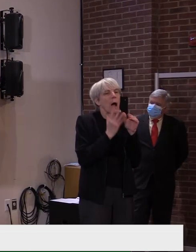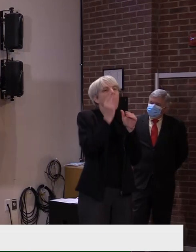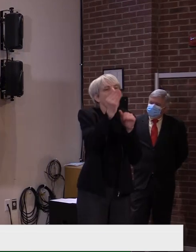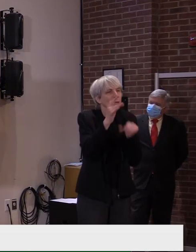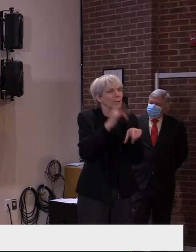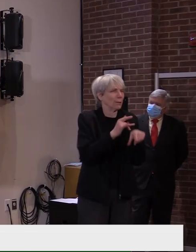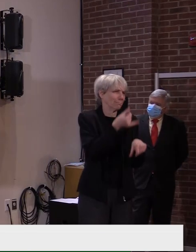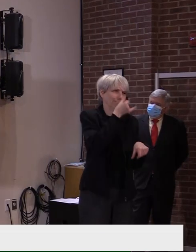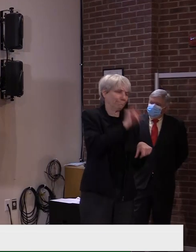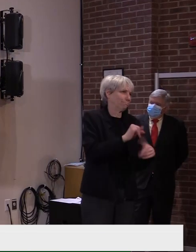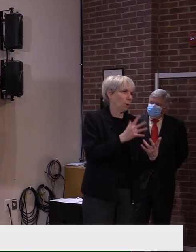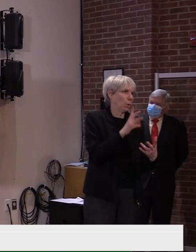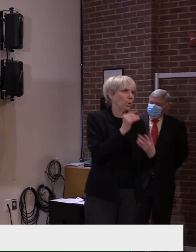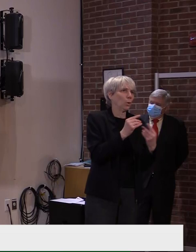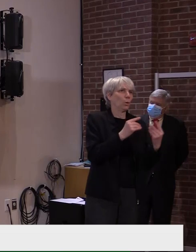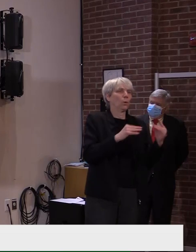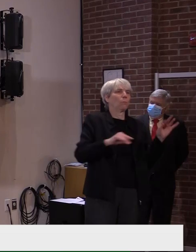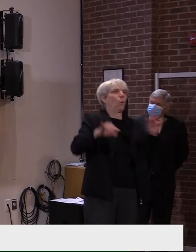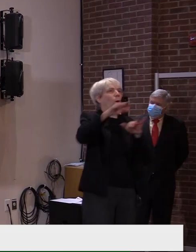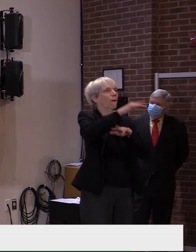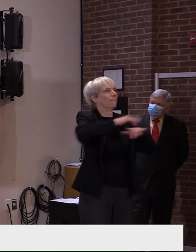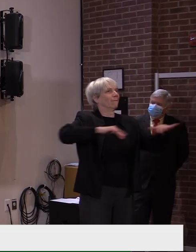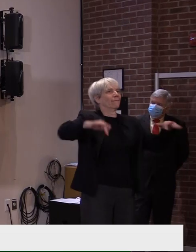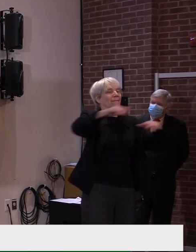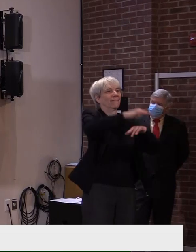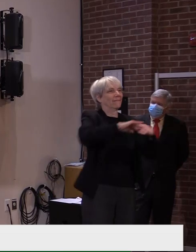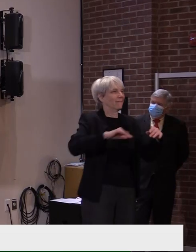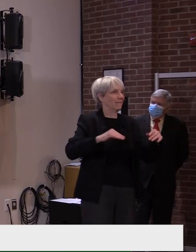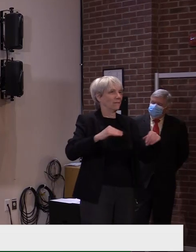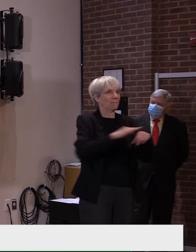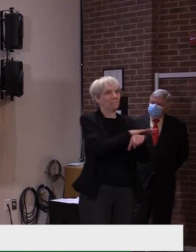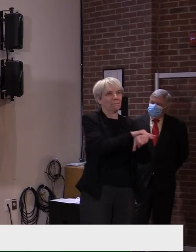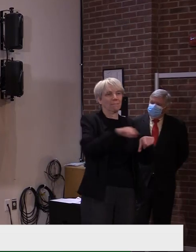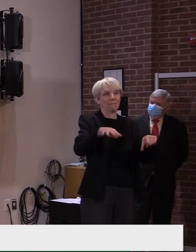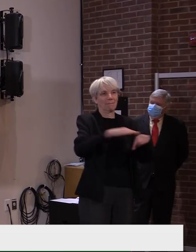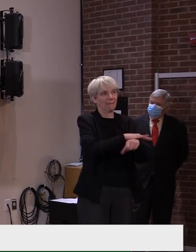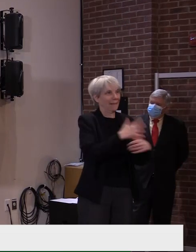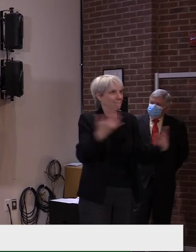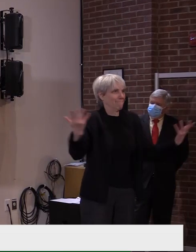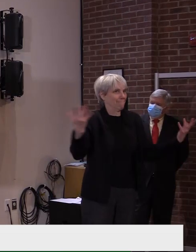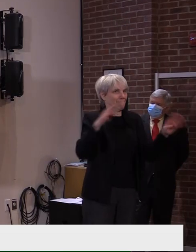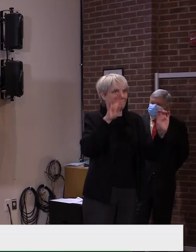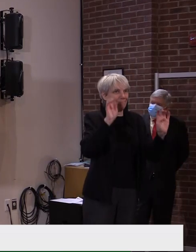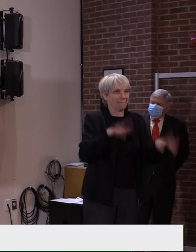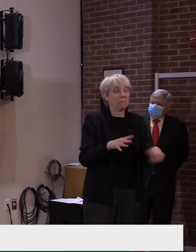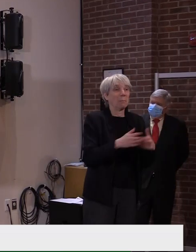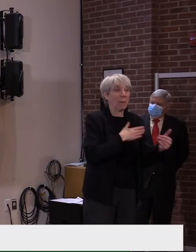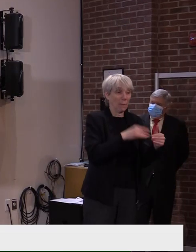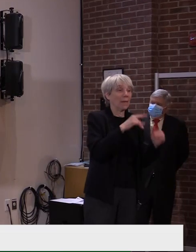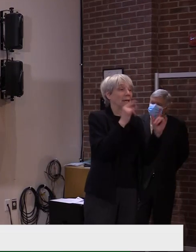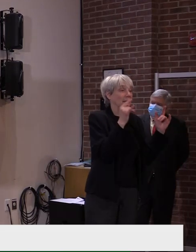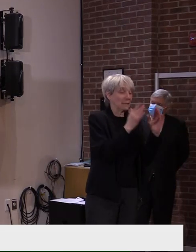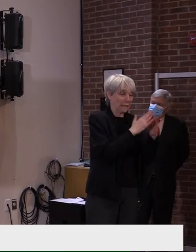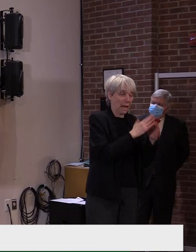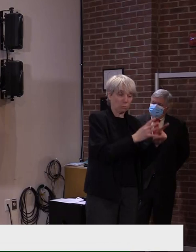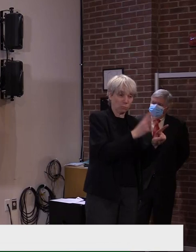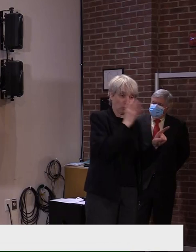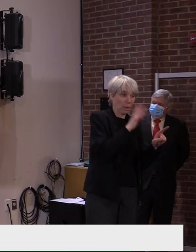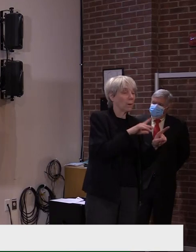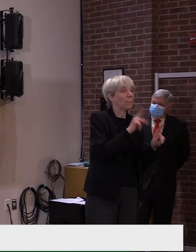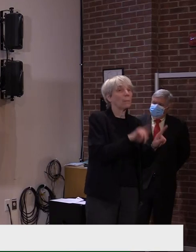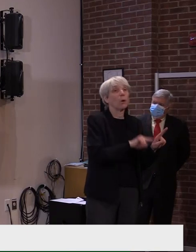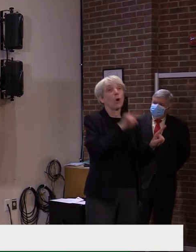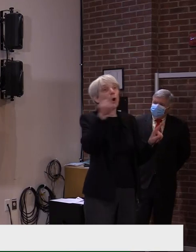determine whether they had an effect on both sides, in that small a location, in